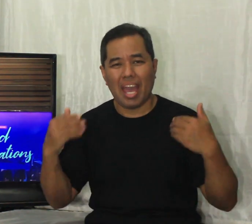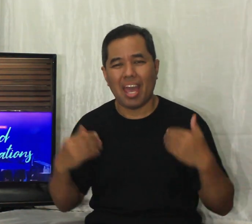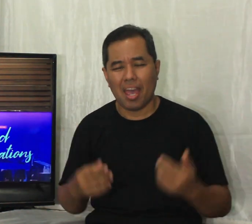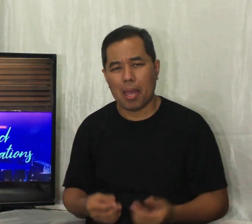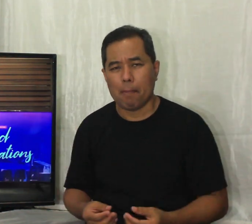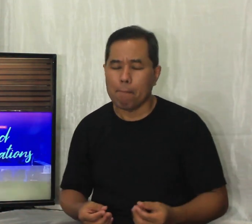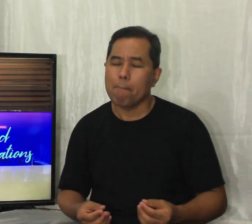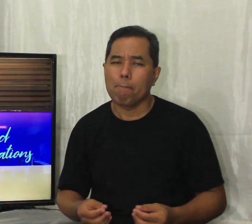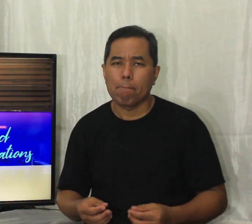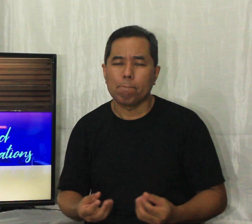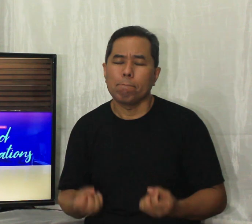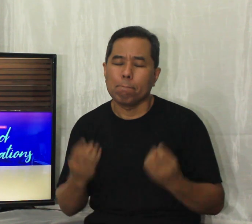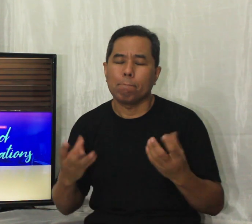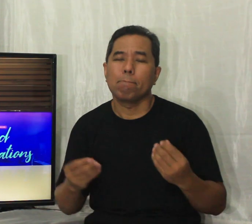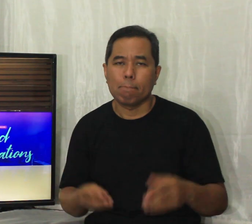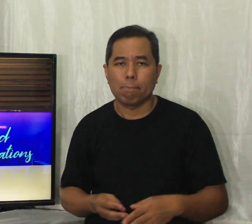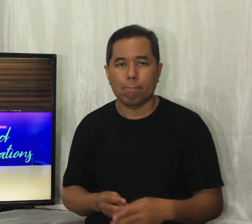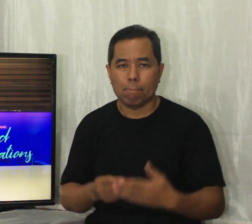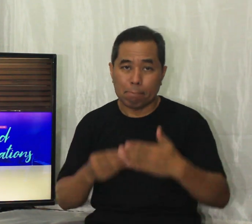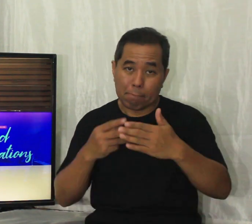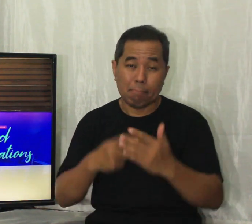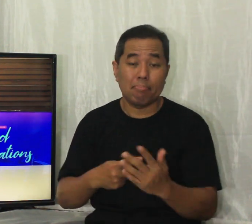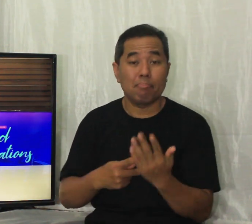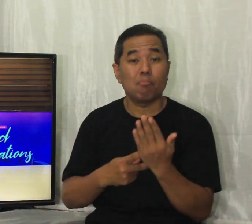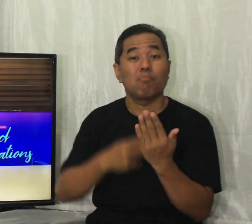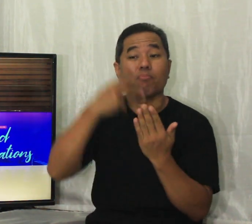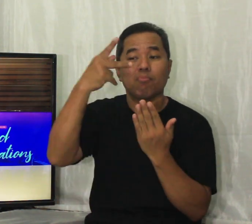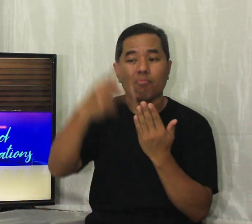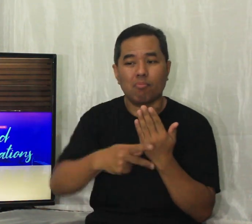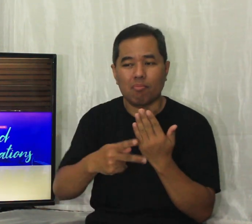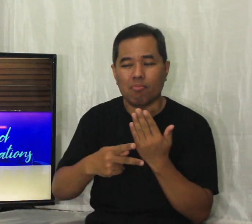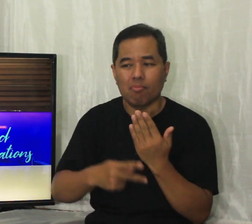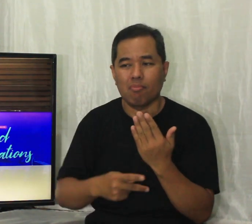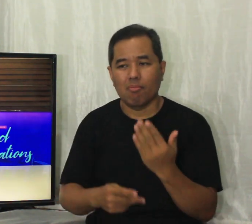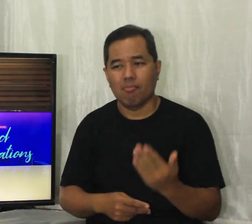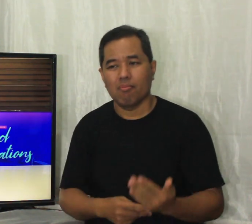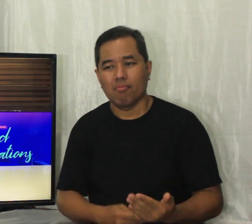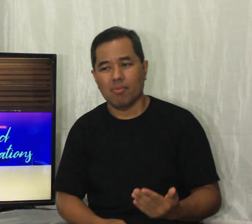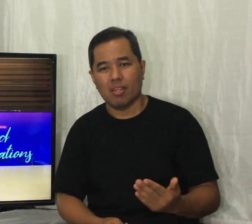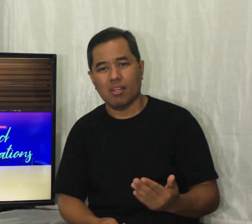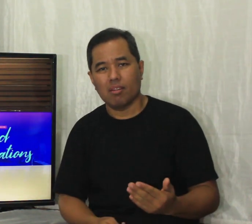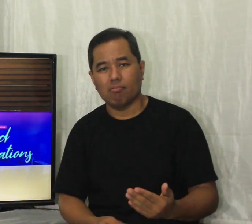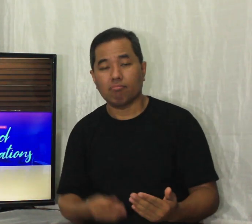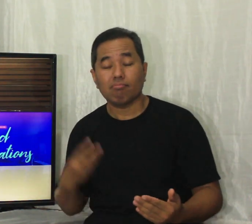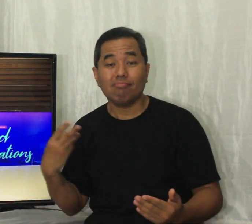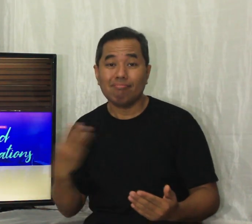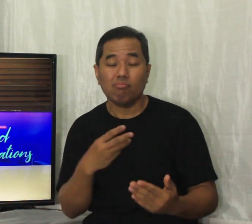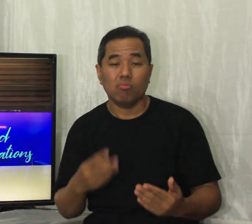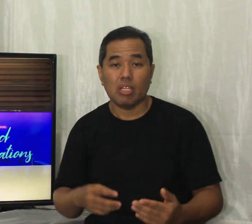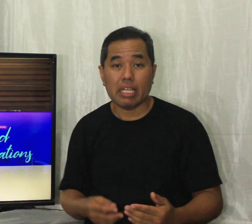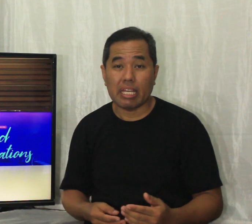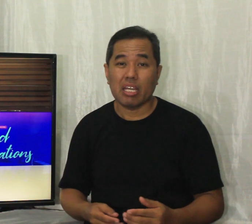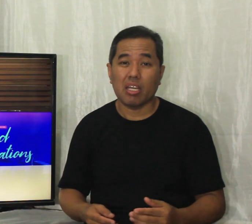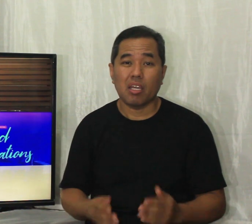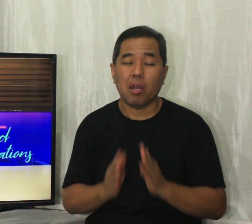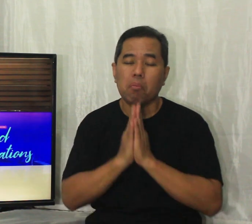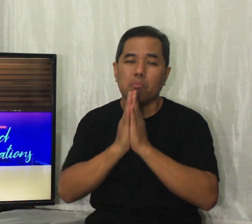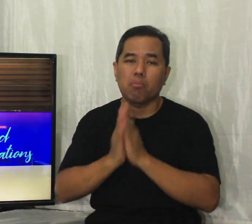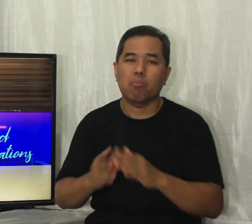have noontime prayer every Monday to Friday, 12 o'clock noon